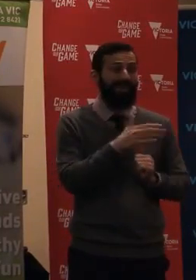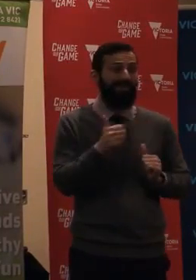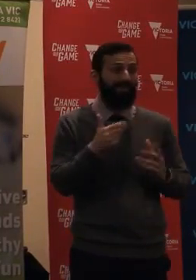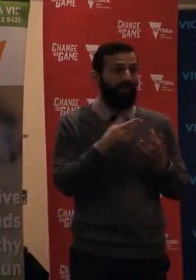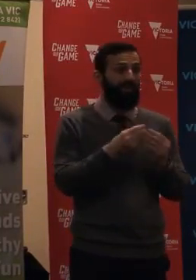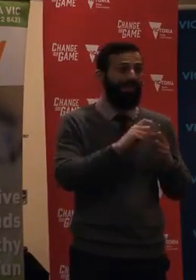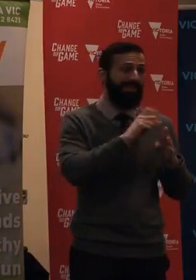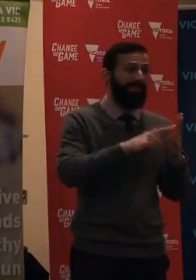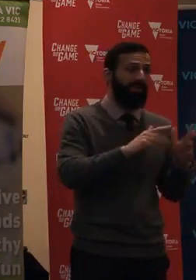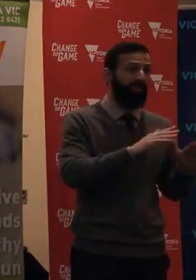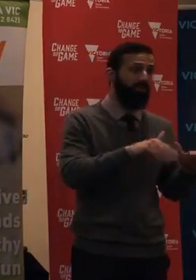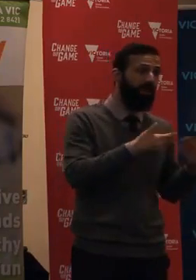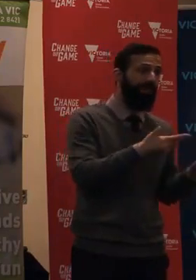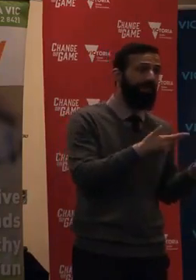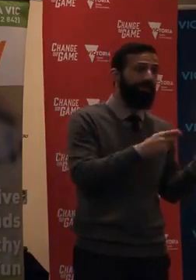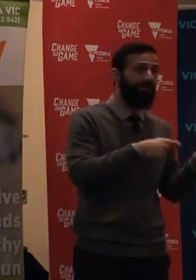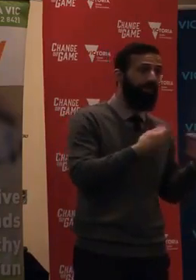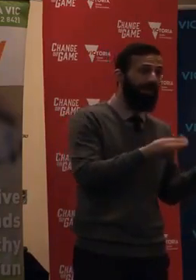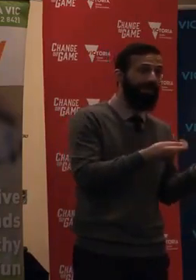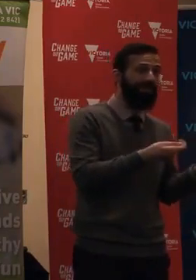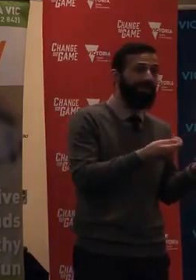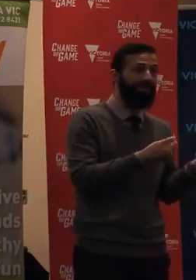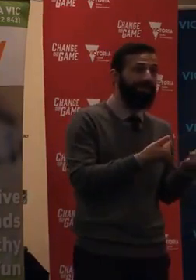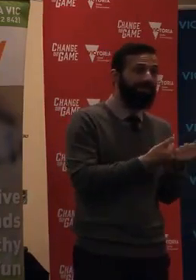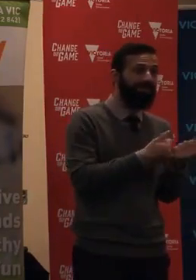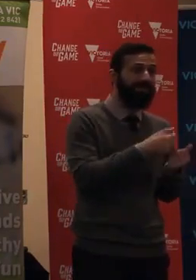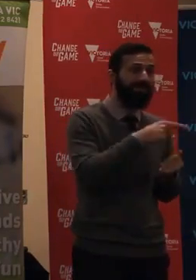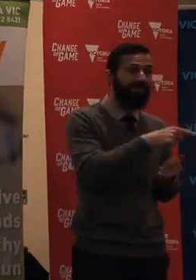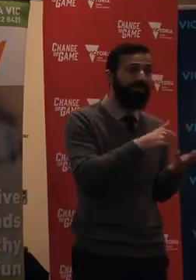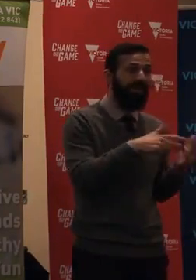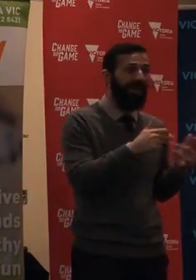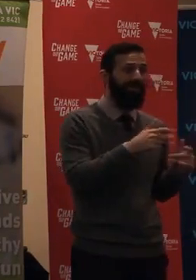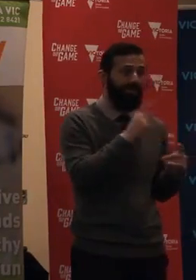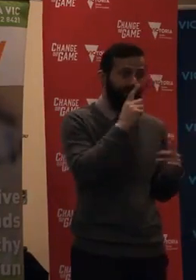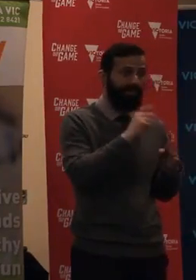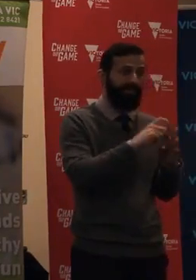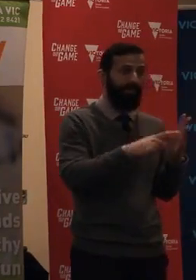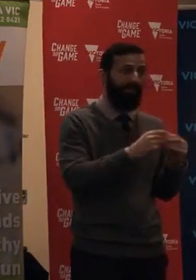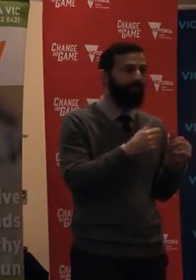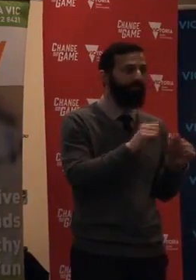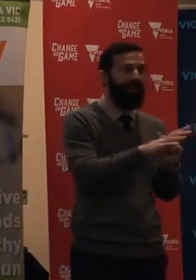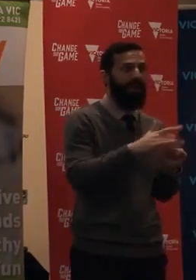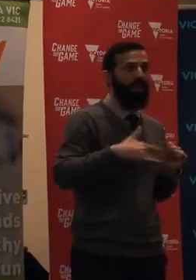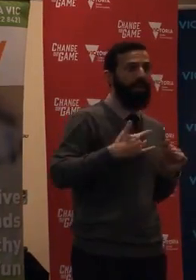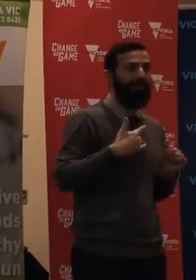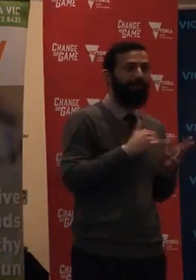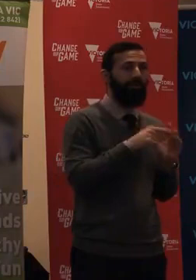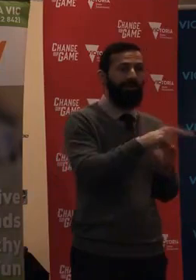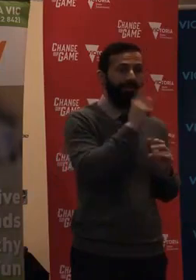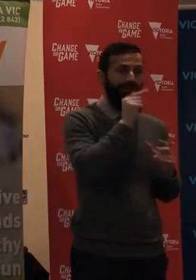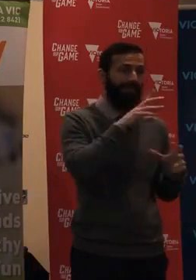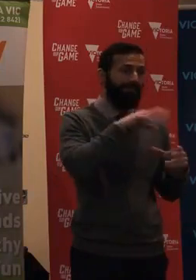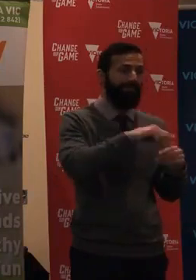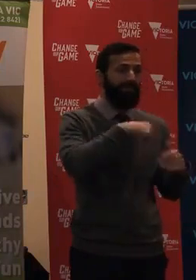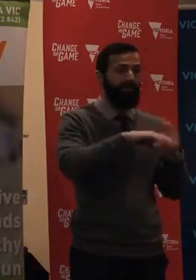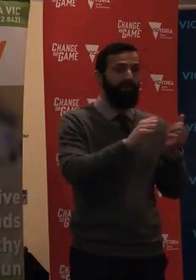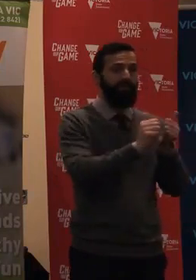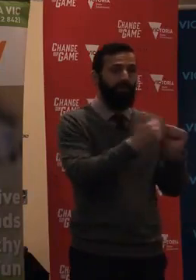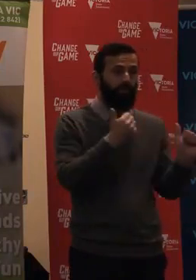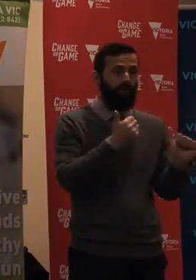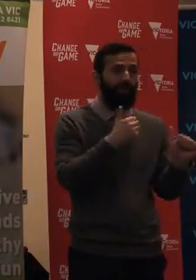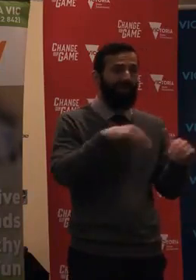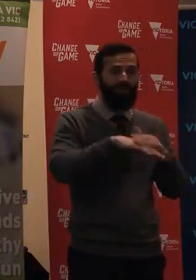disability service providers to support people with disability to have a great life, one in which they have the opportunity to get into sport,